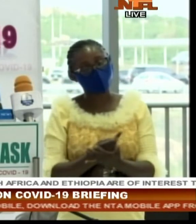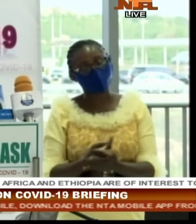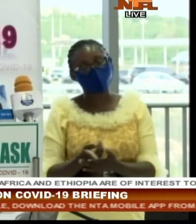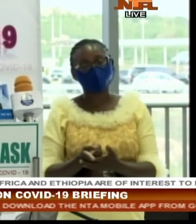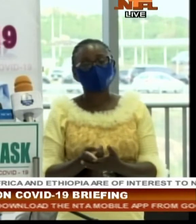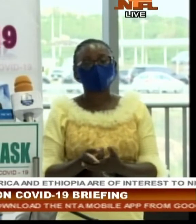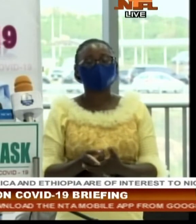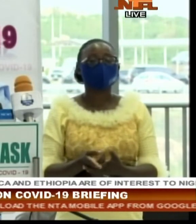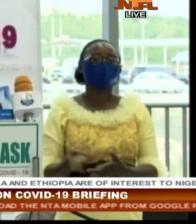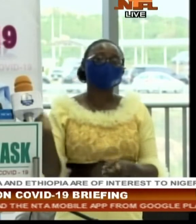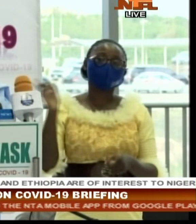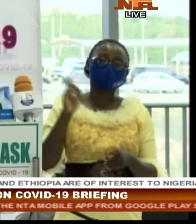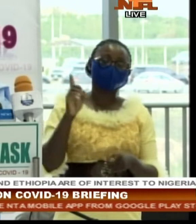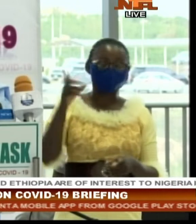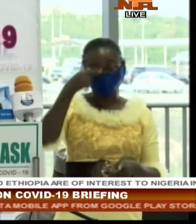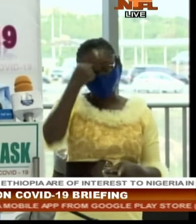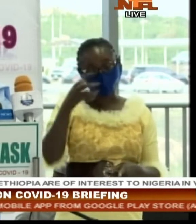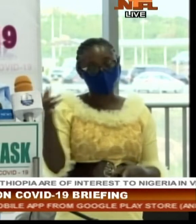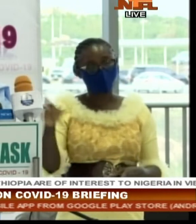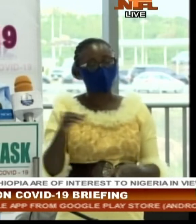not resumed rather.